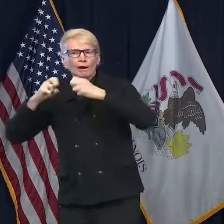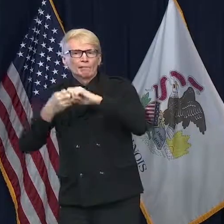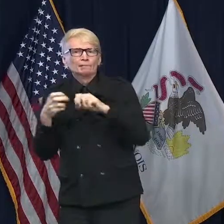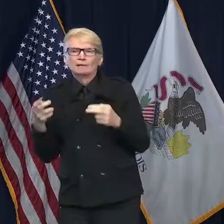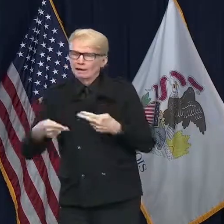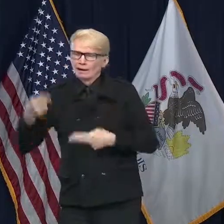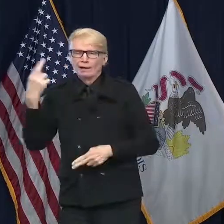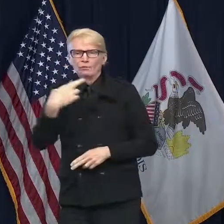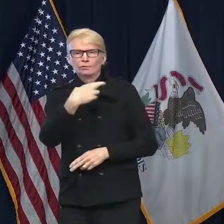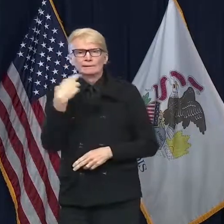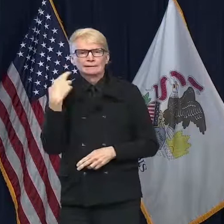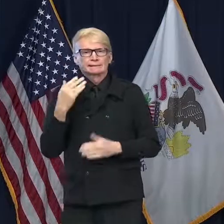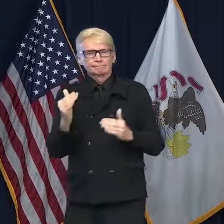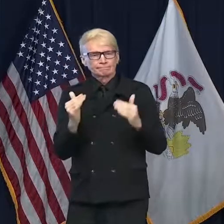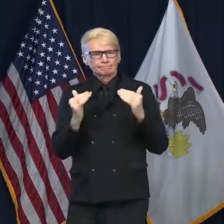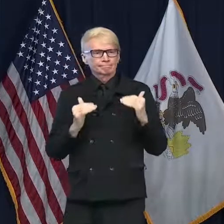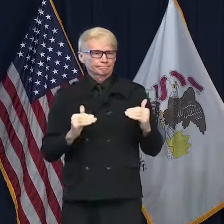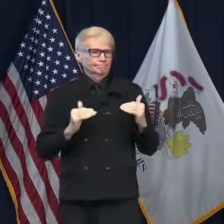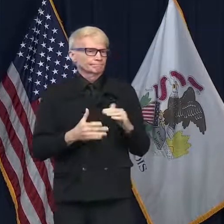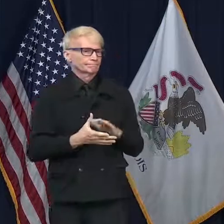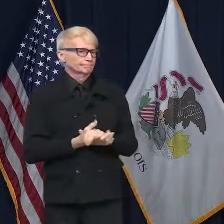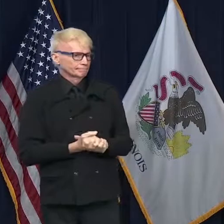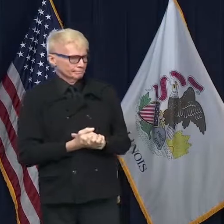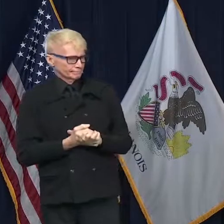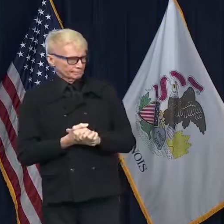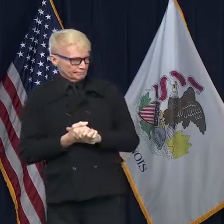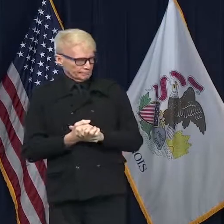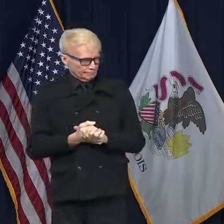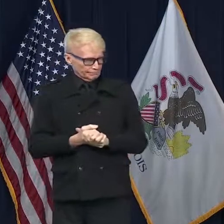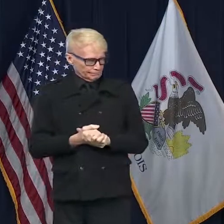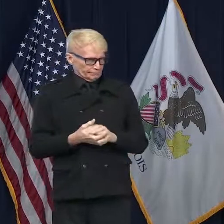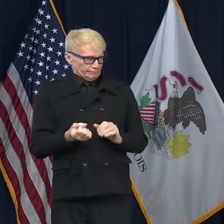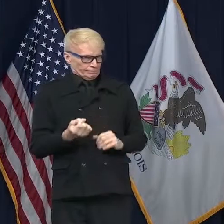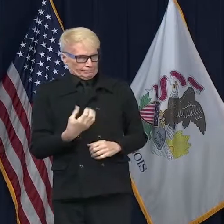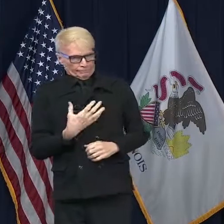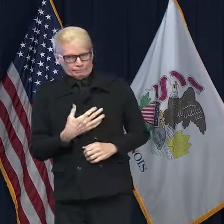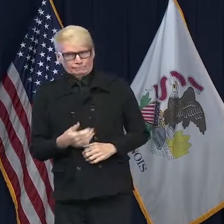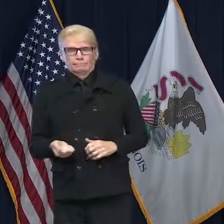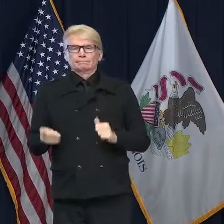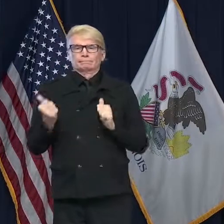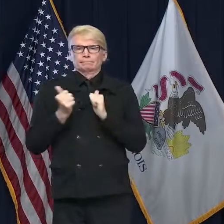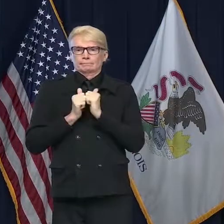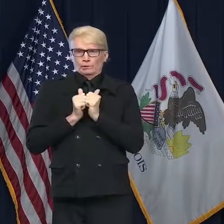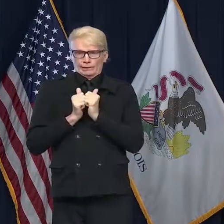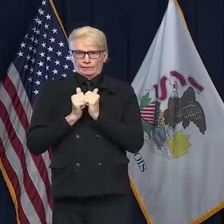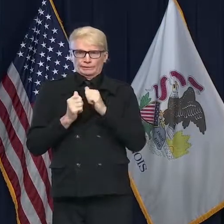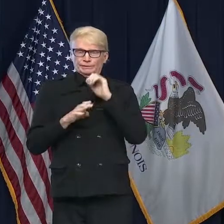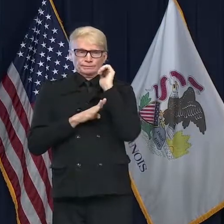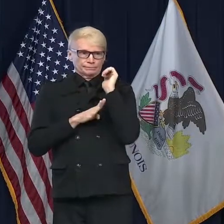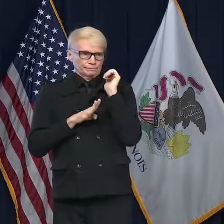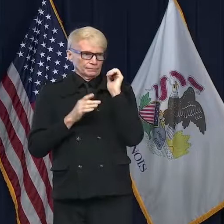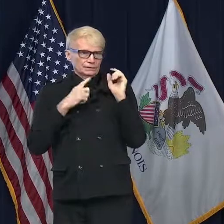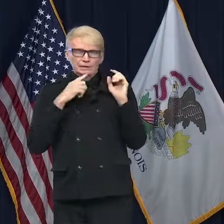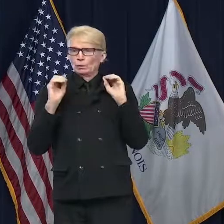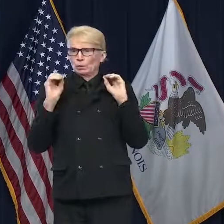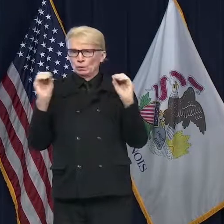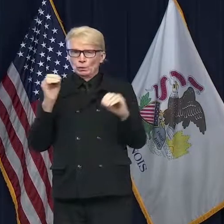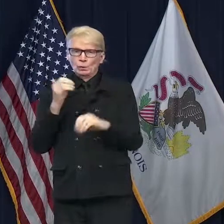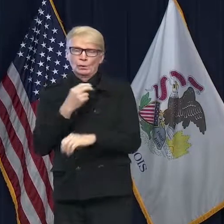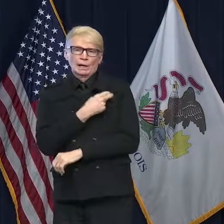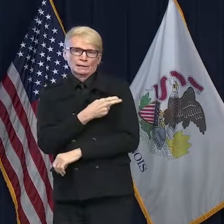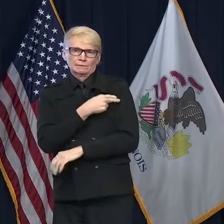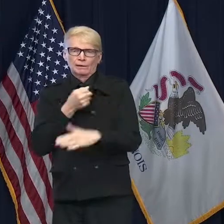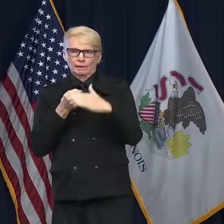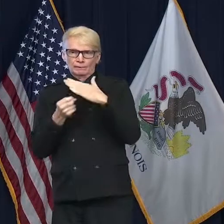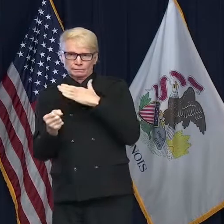Governor Pritzker and Dr. Ezeka, I know I've been carrying this with me. All sports, all played, not one hospitalization for any of the students. They played